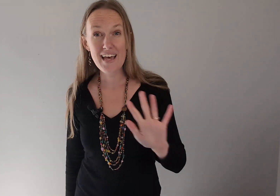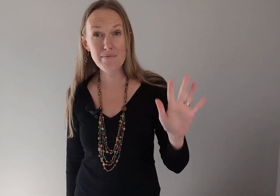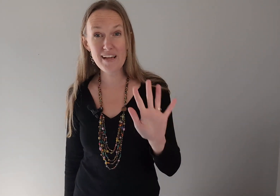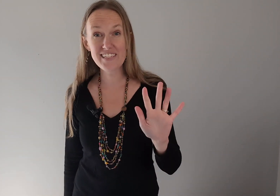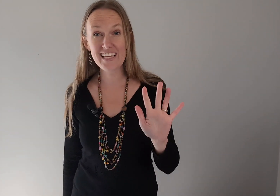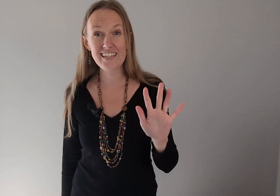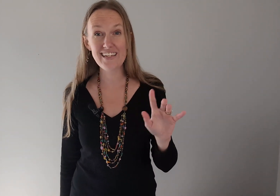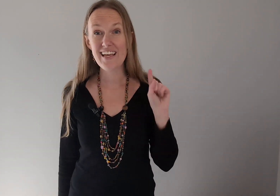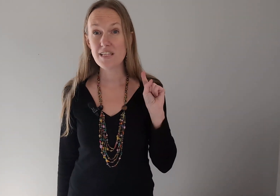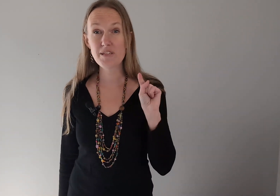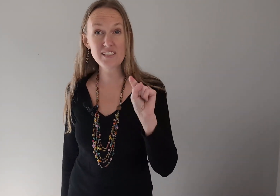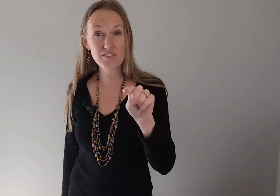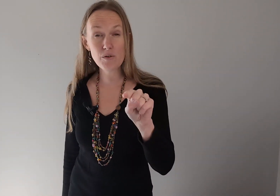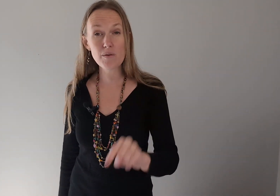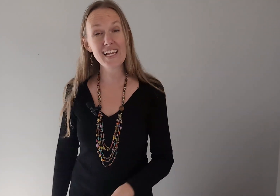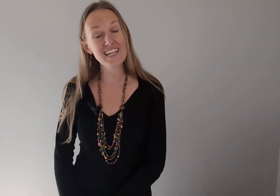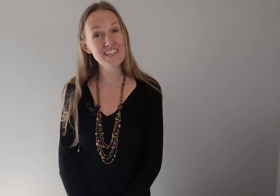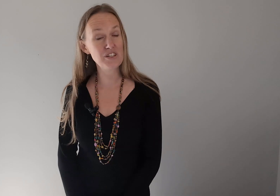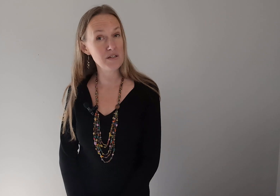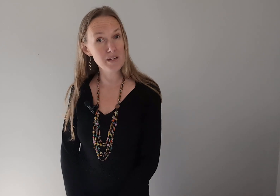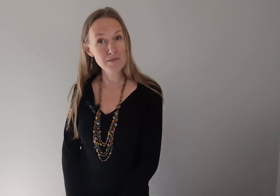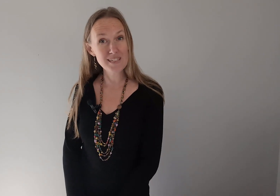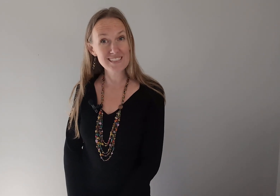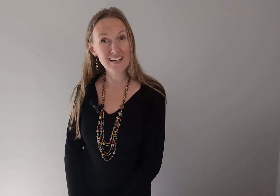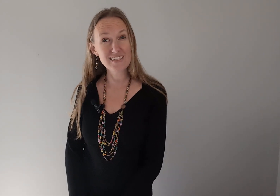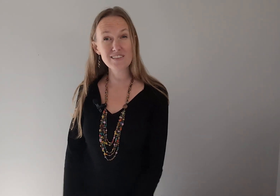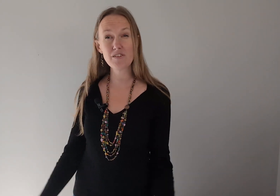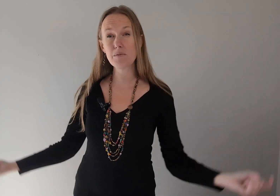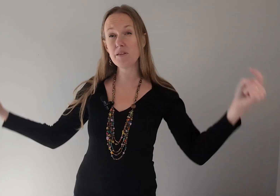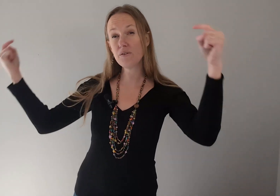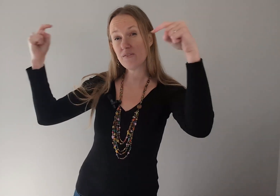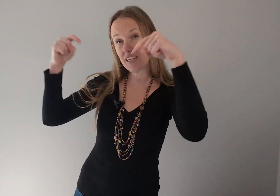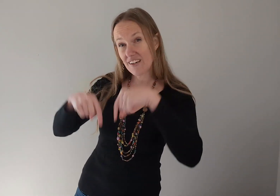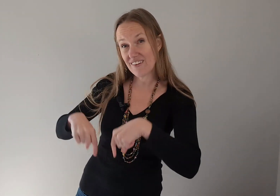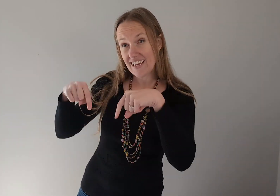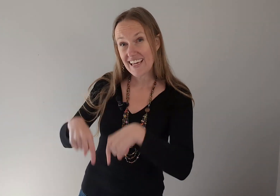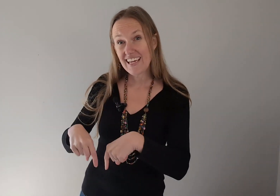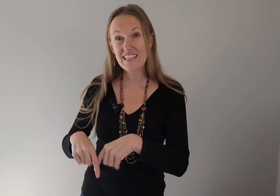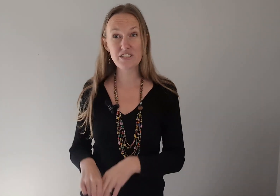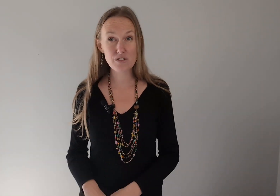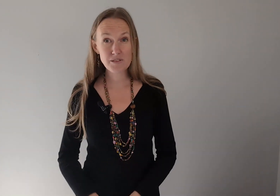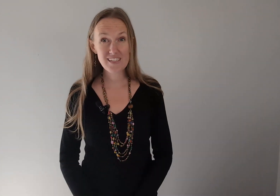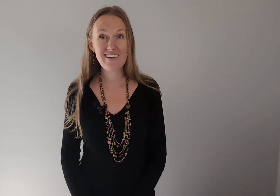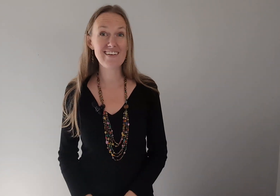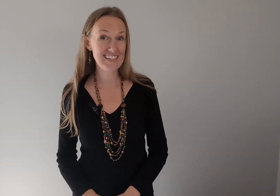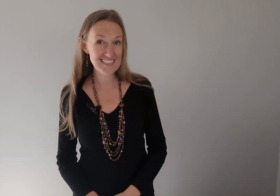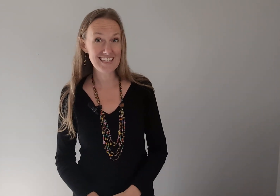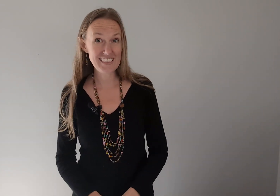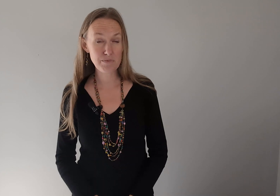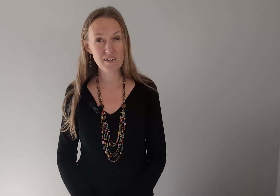am left-handed. That means if you are right-handed, you're going to mirror my signs. If you look below the video, in the description, there is a link to print